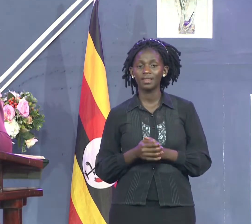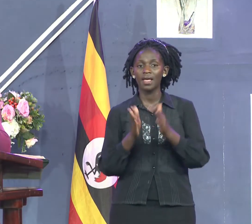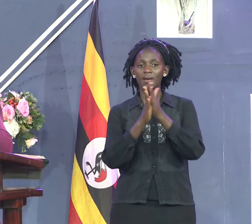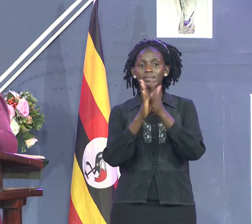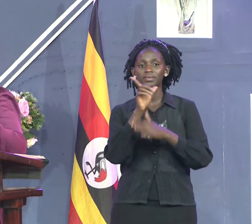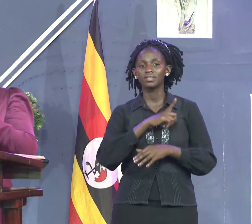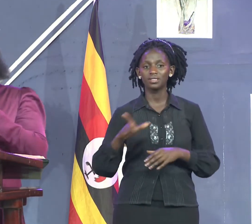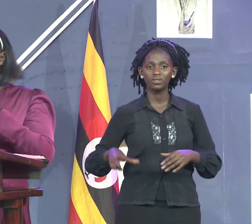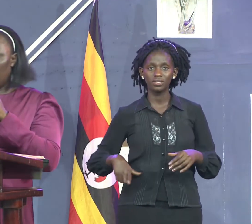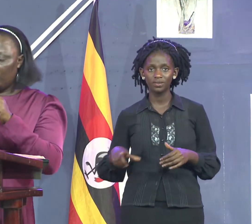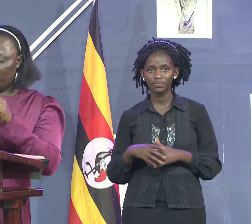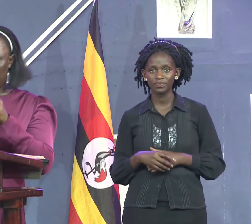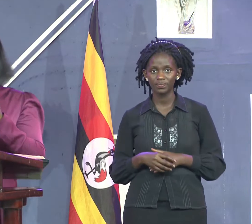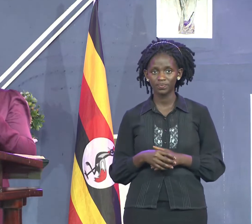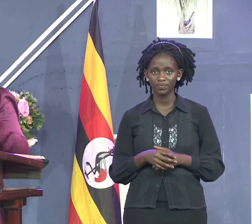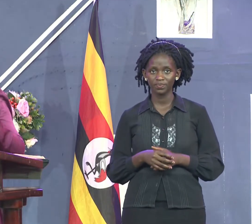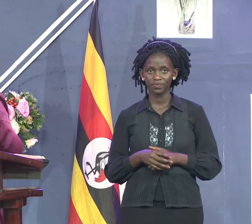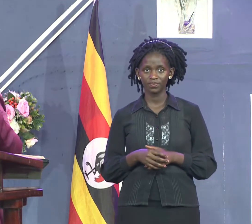mercy. Praise the Lord.